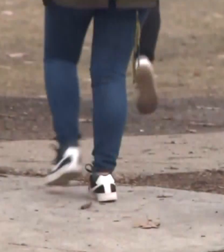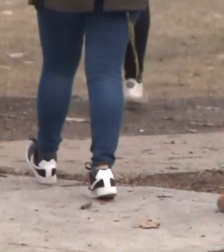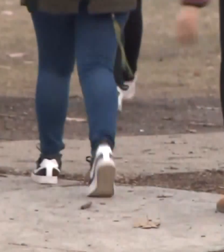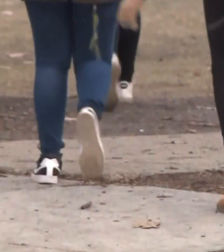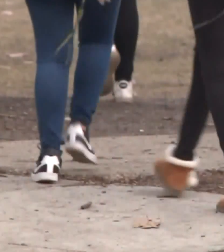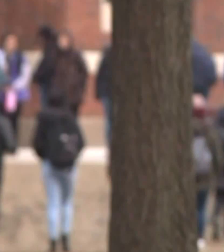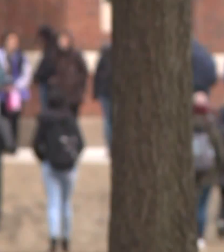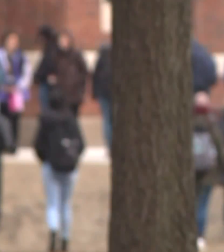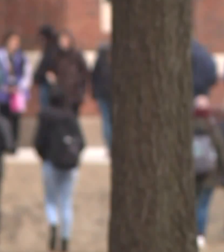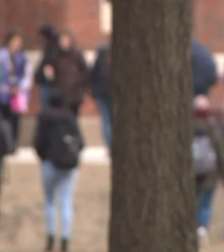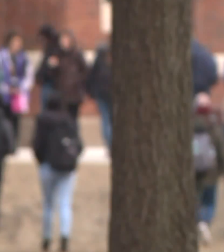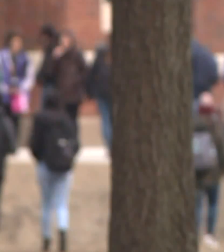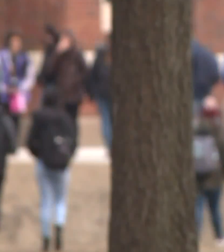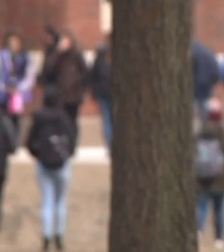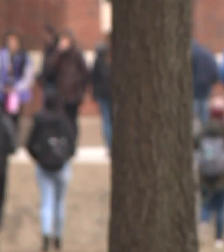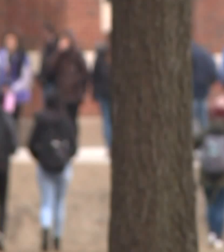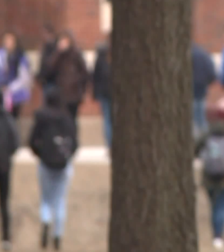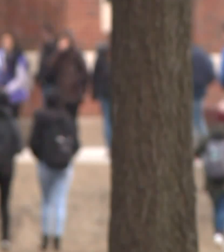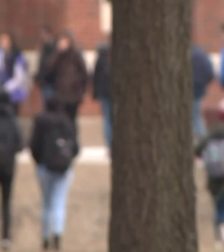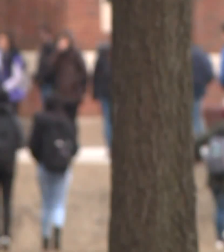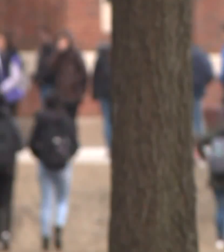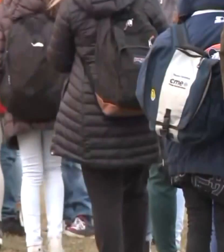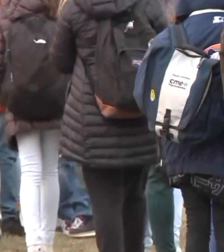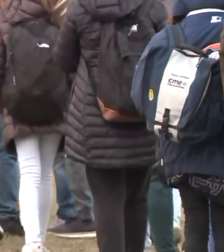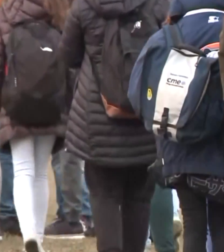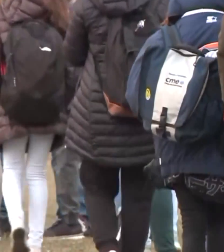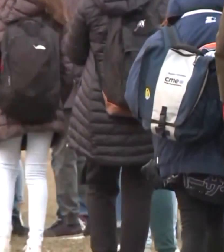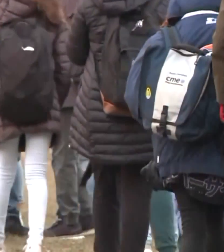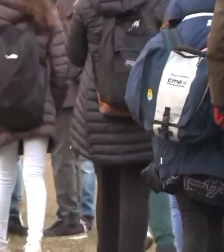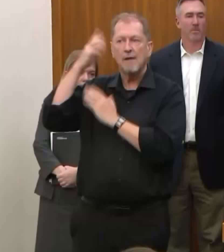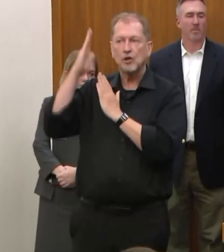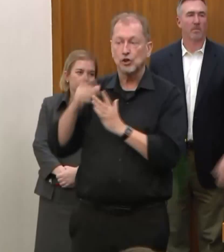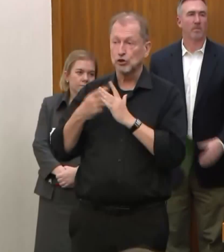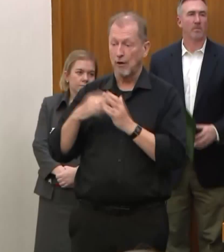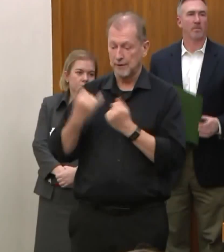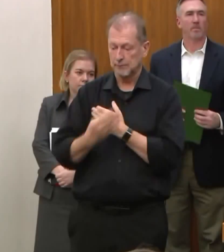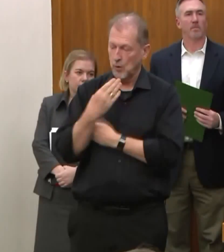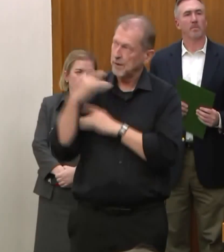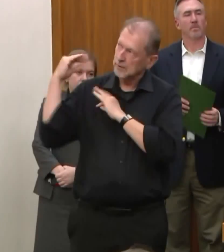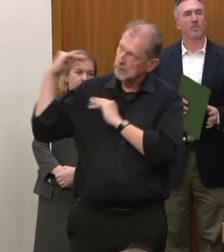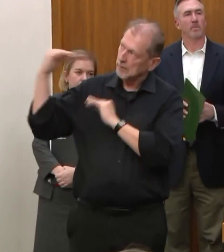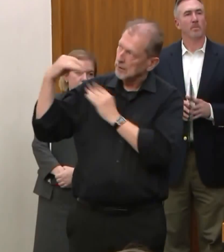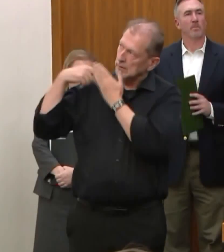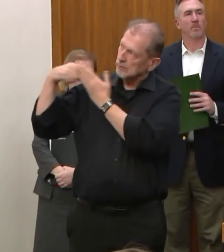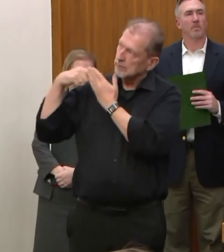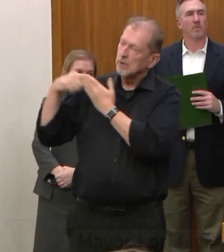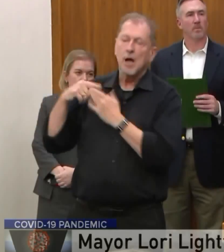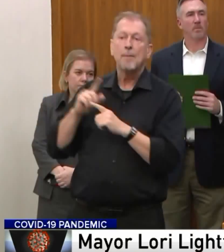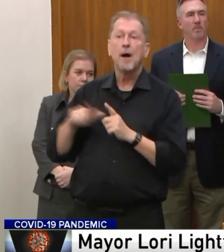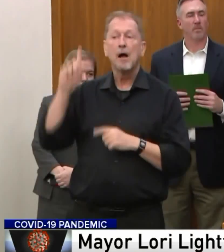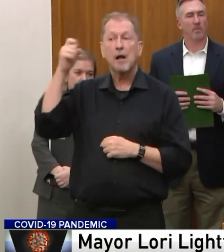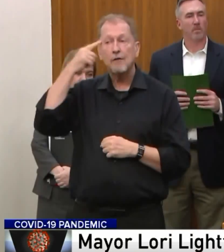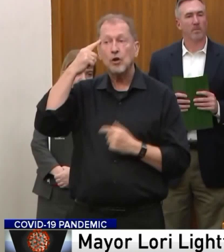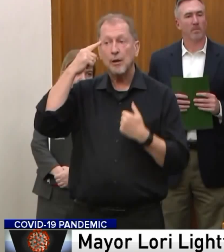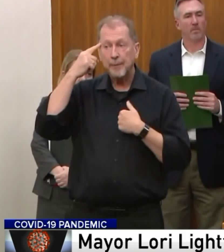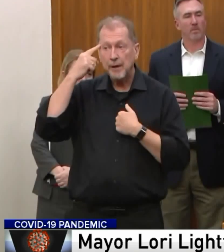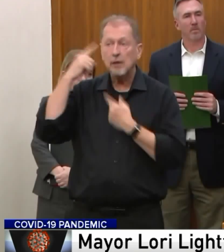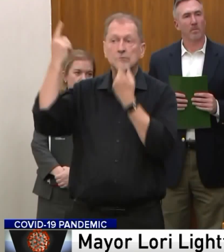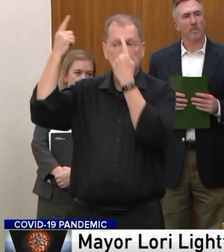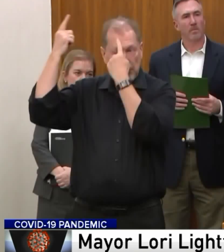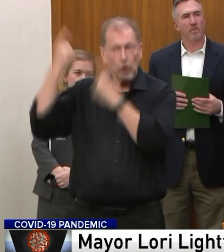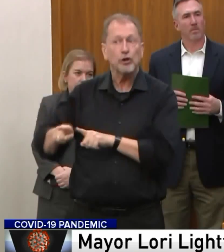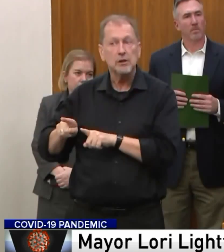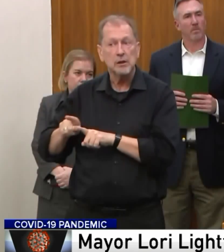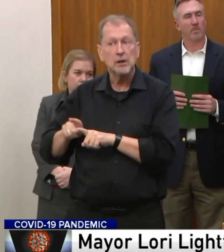but ultimately fell in line with Governor Pritzker as they made the announcement last night. The governor and I are in lockstep. He's our partner. He's